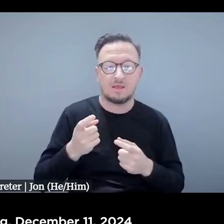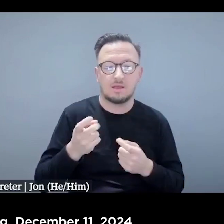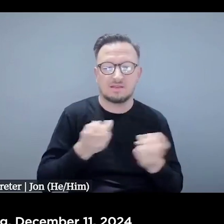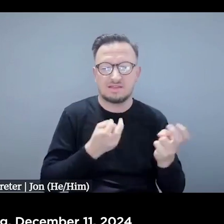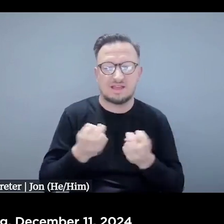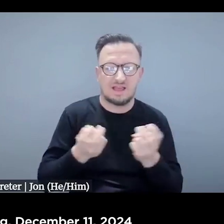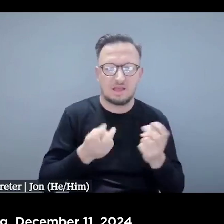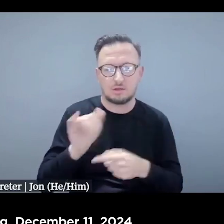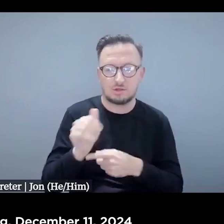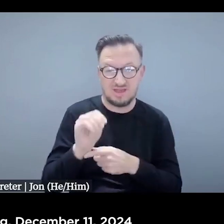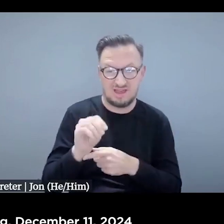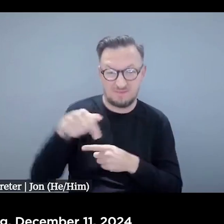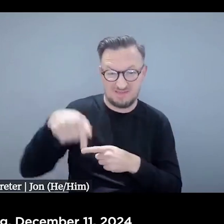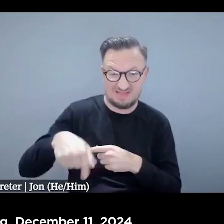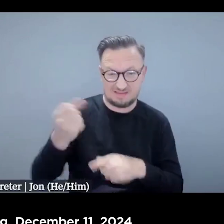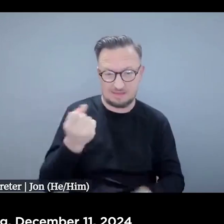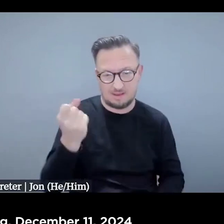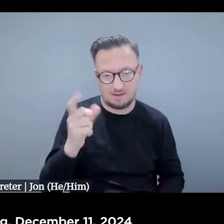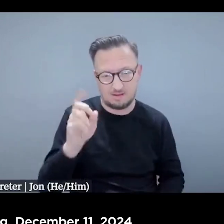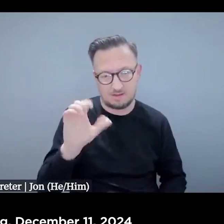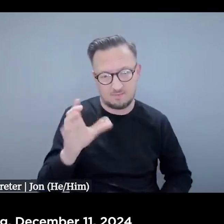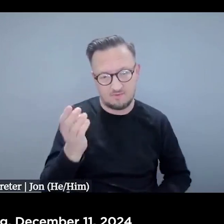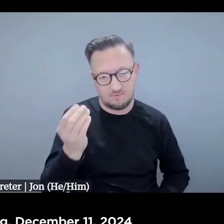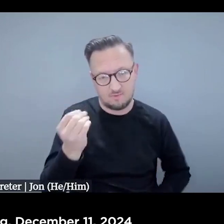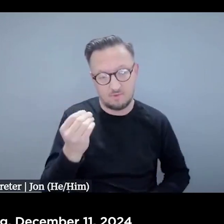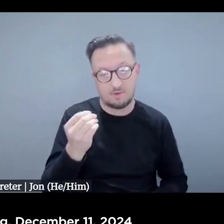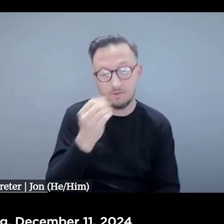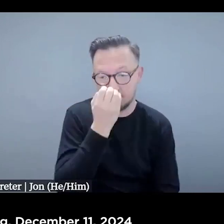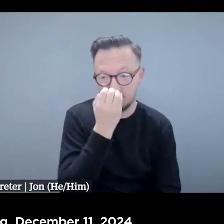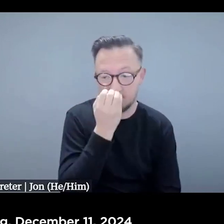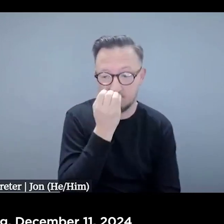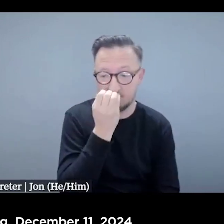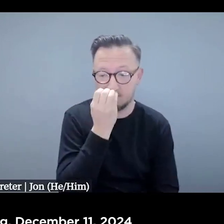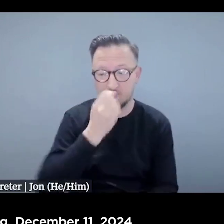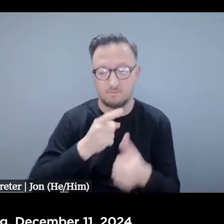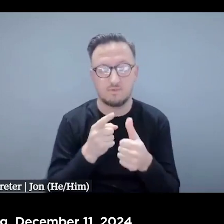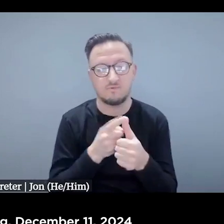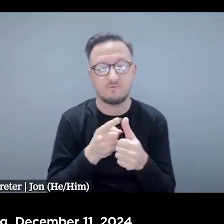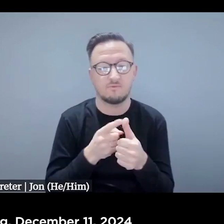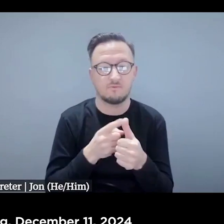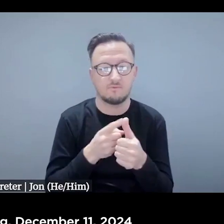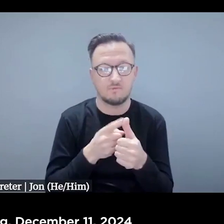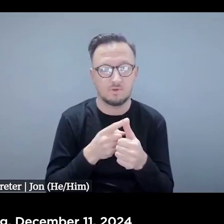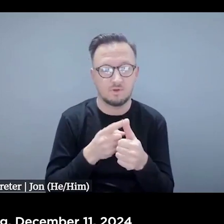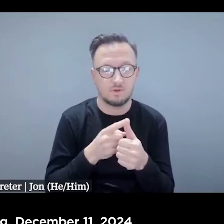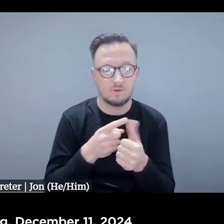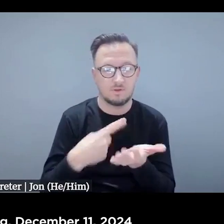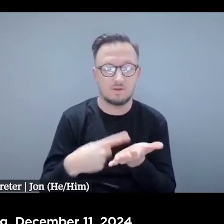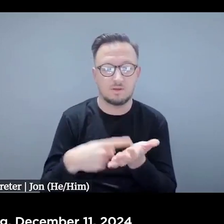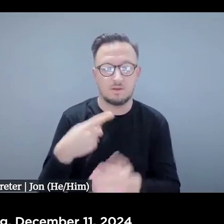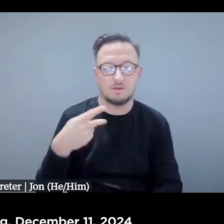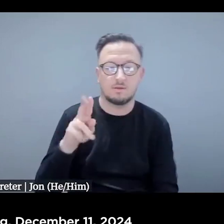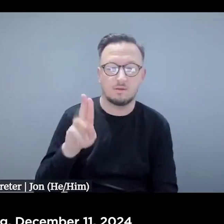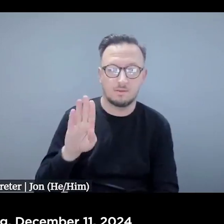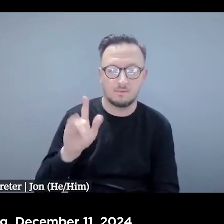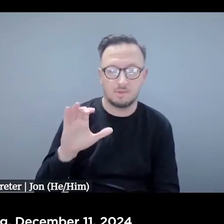Saturday, December 14th. But first, I'll turn it over to Water Public Information Officer Clay